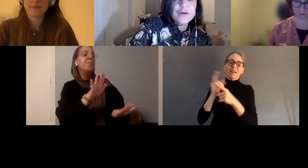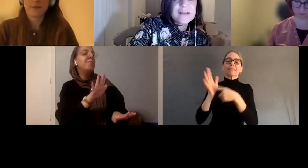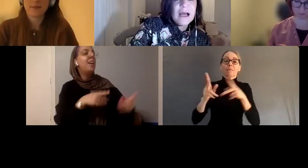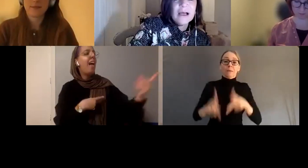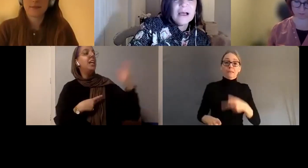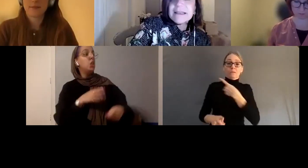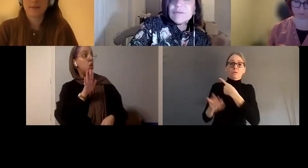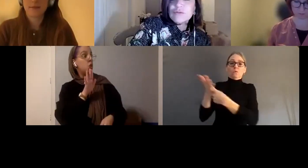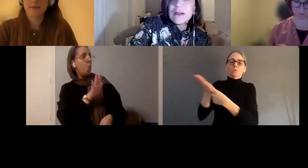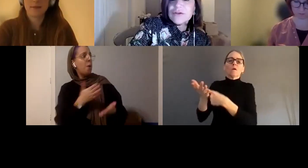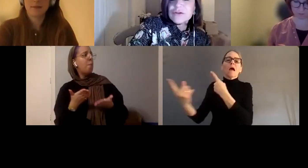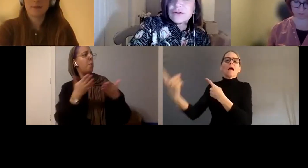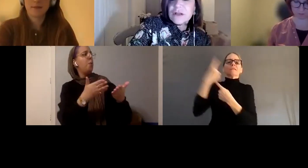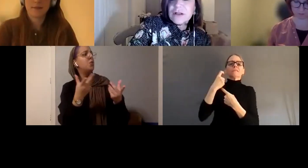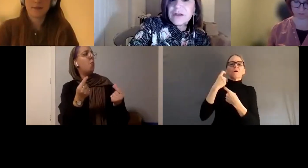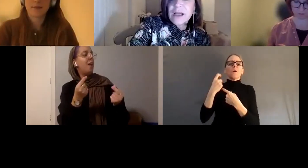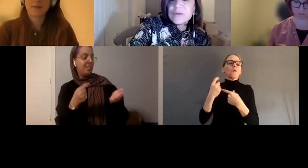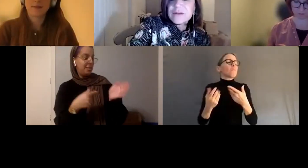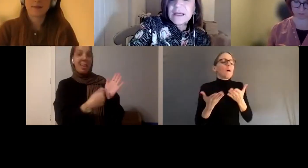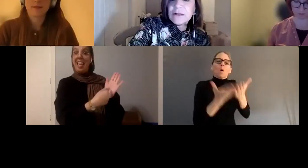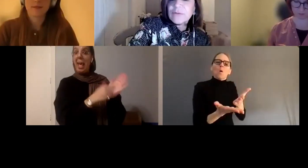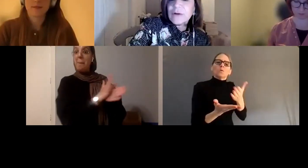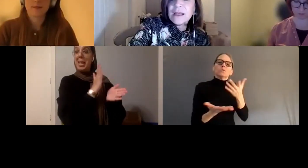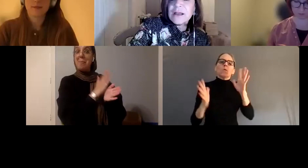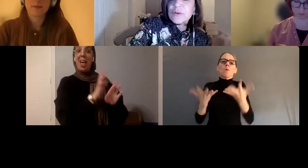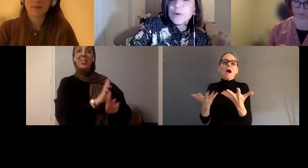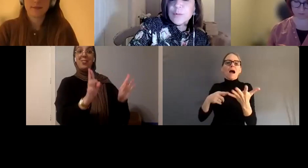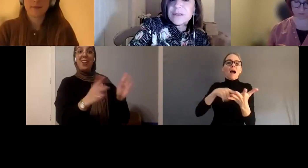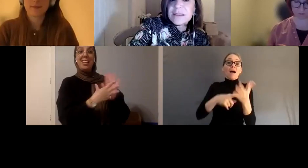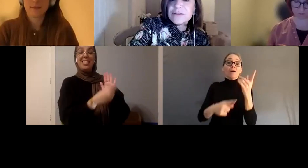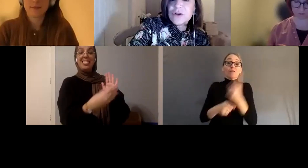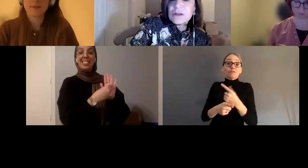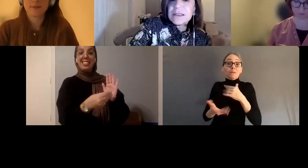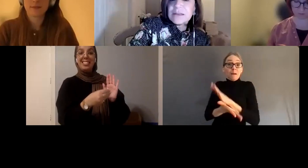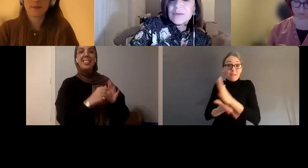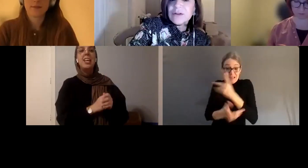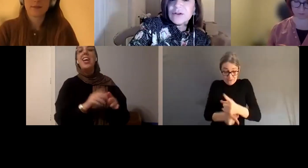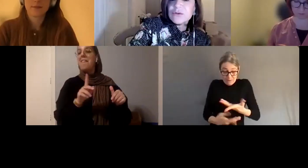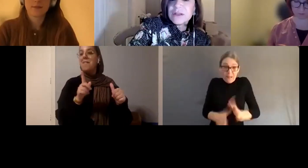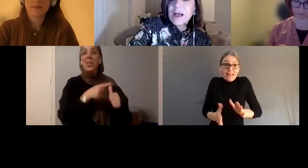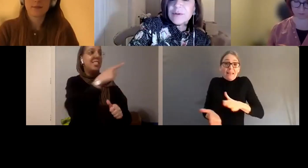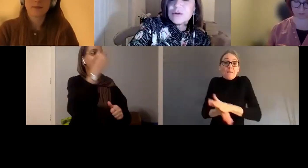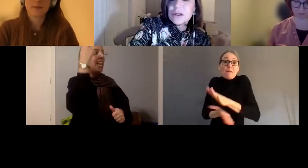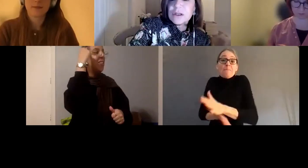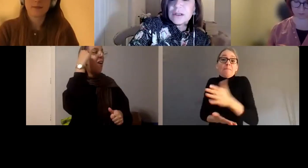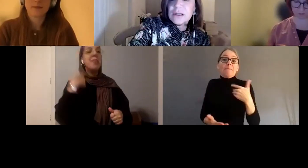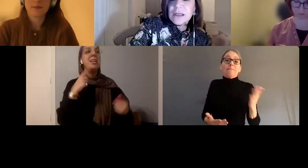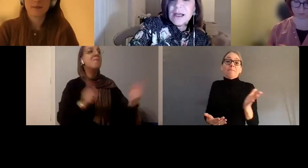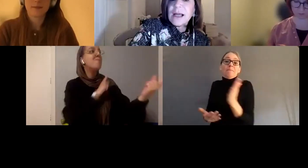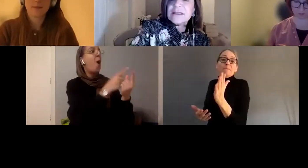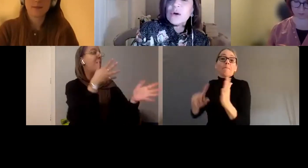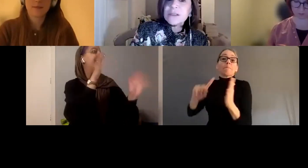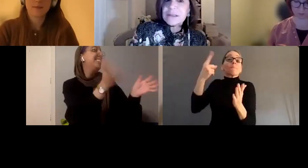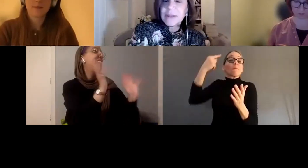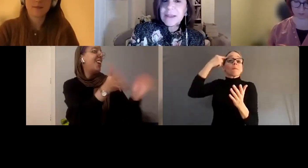the first time, he seemed to register that I was there for any other purpose than to talk to him as he used the copy machine.